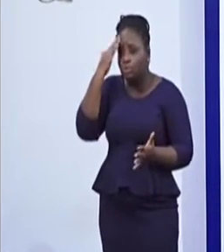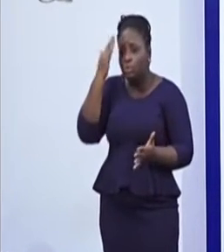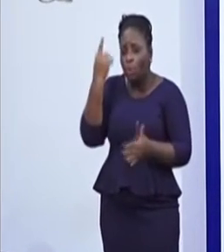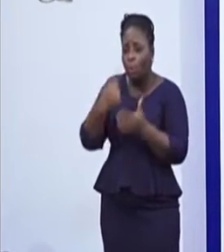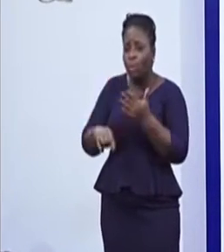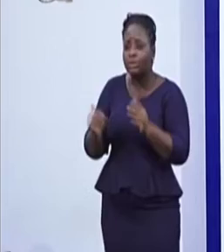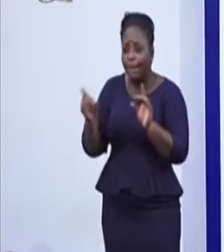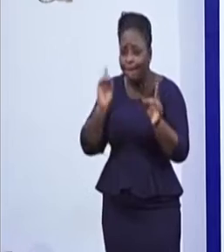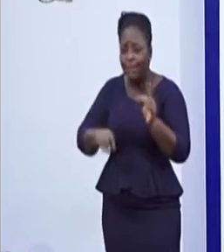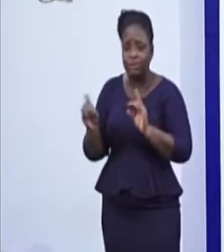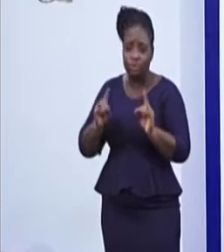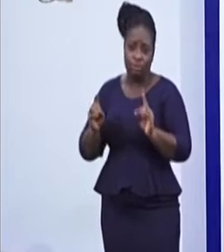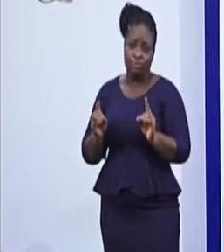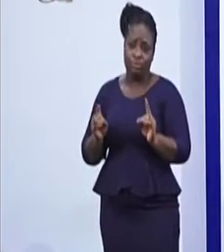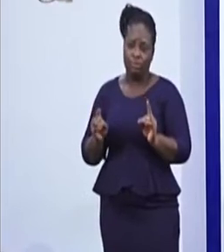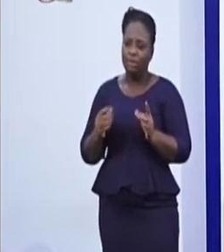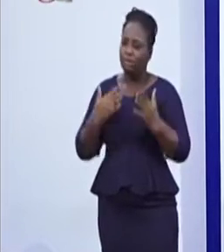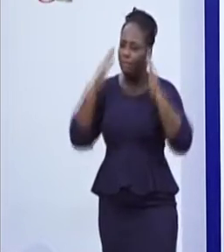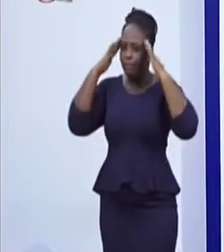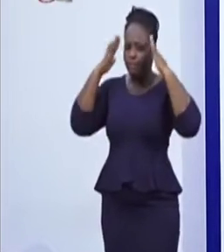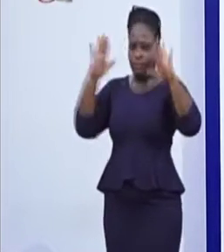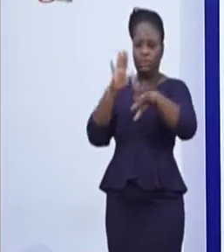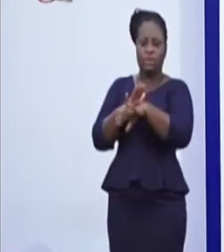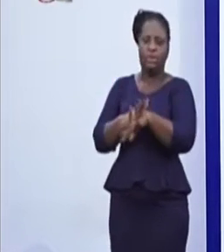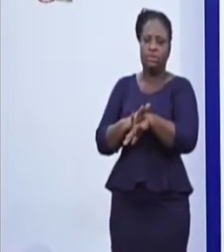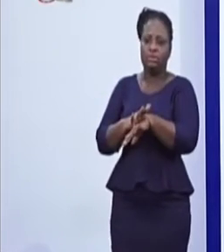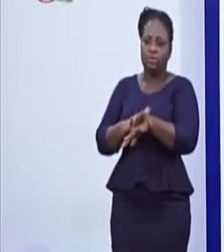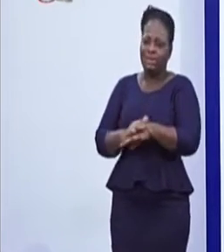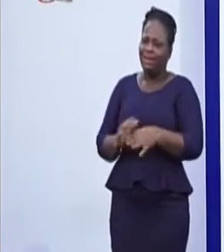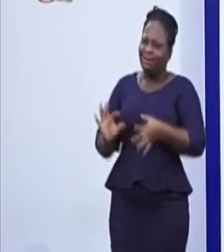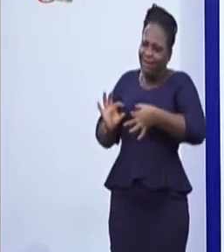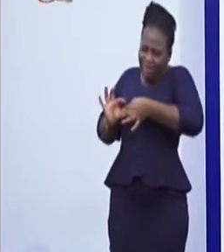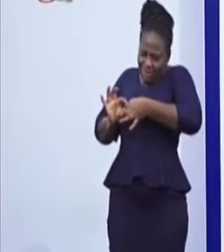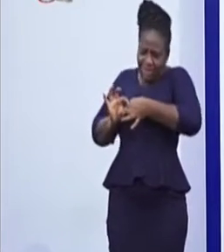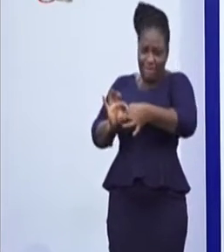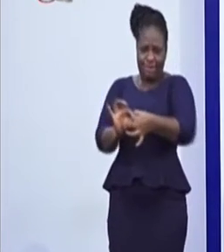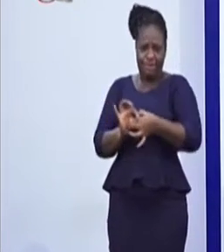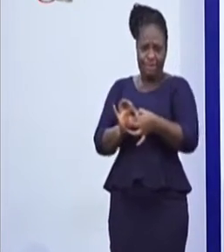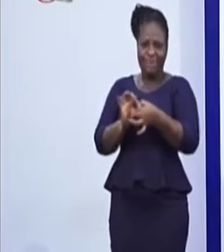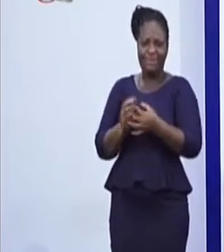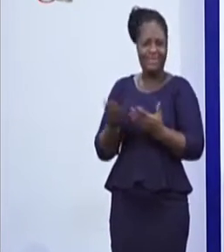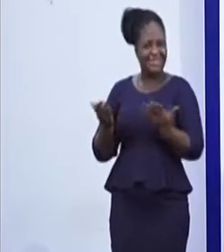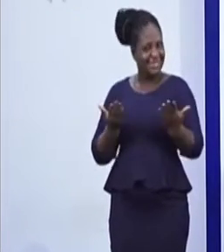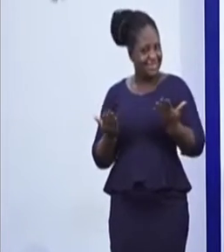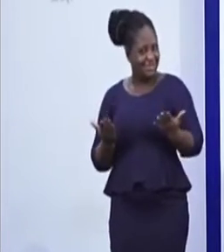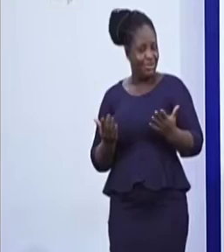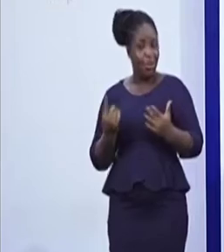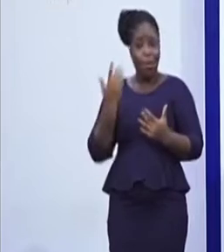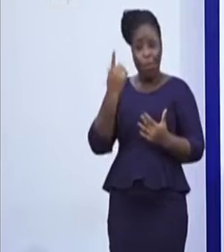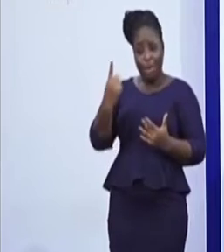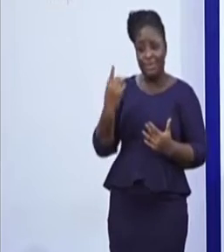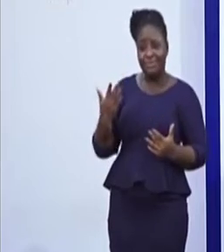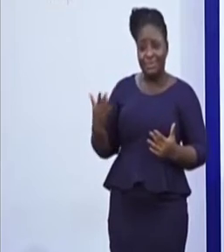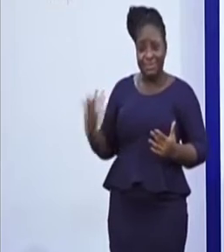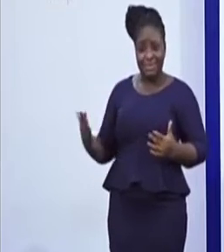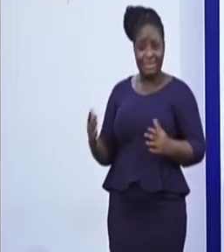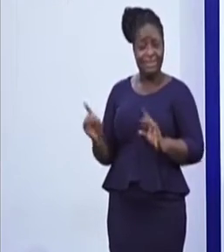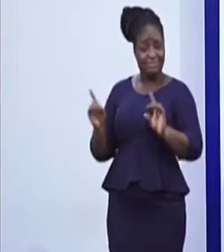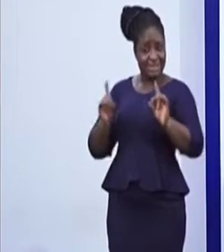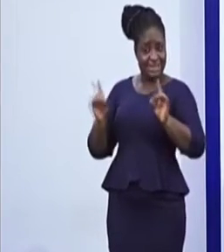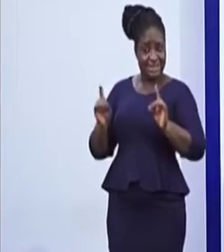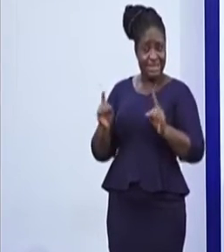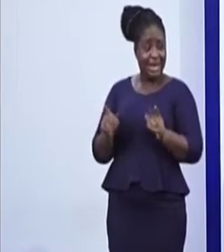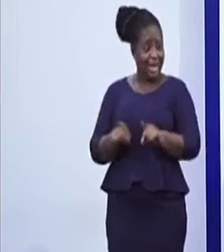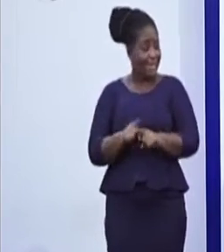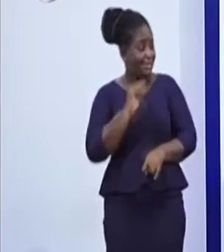are supposed to spread. Let's focus on that, and let's link people up to services. One of the things that is being done, and the